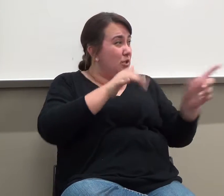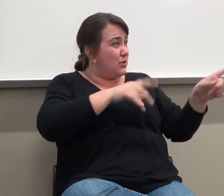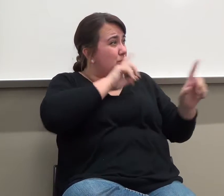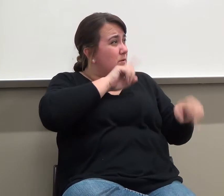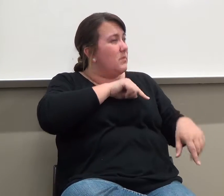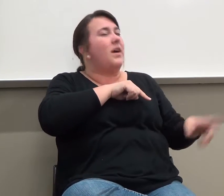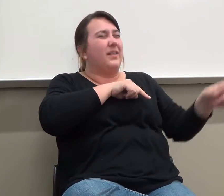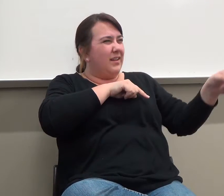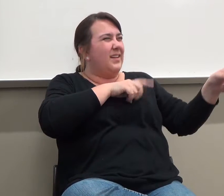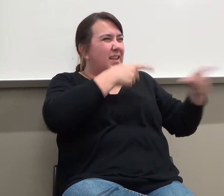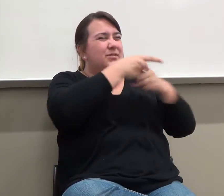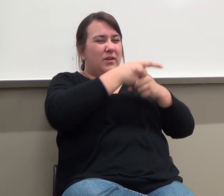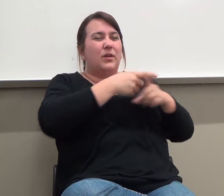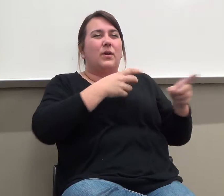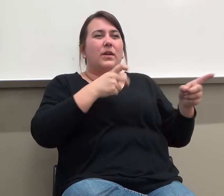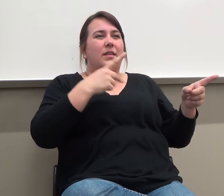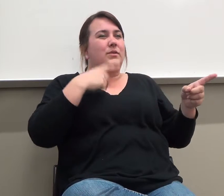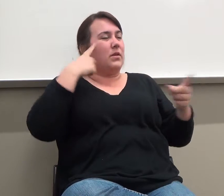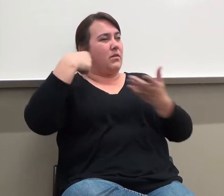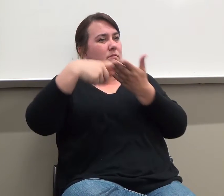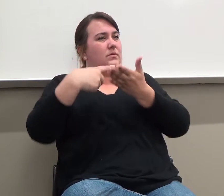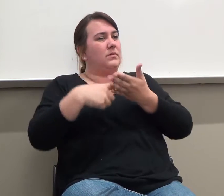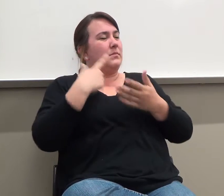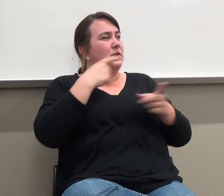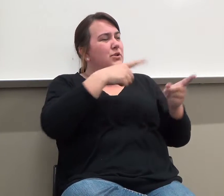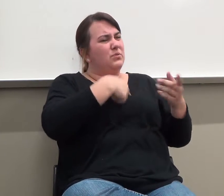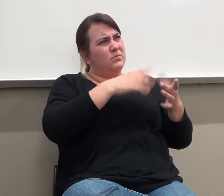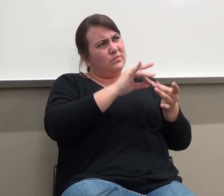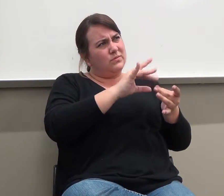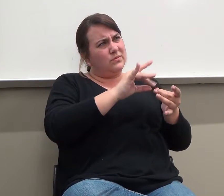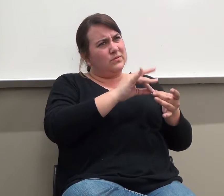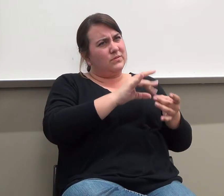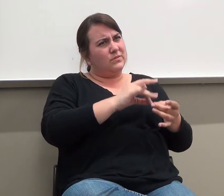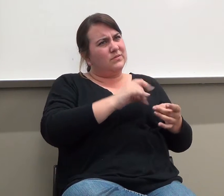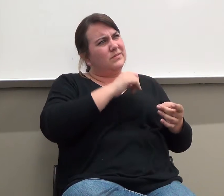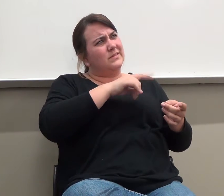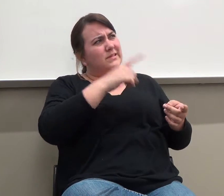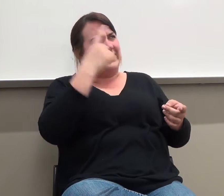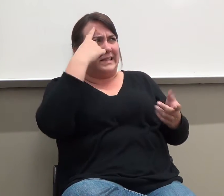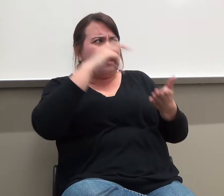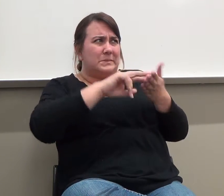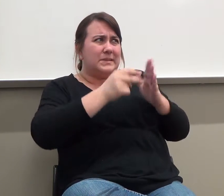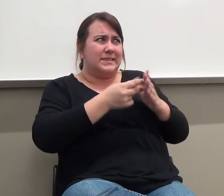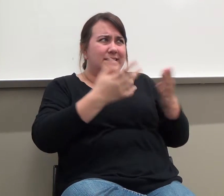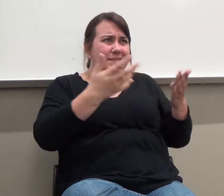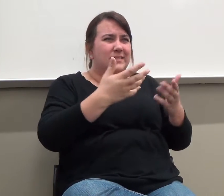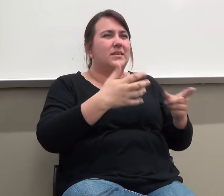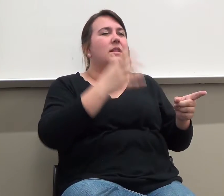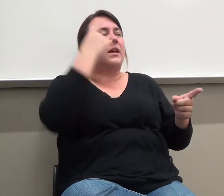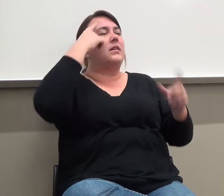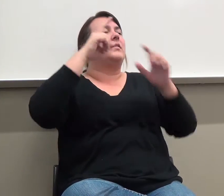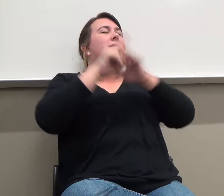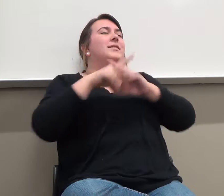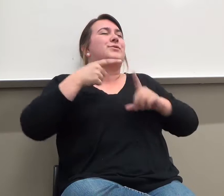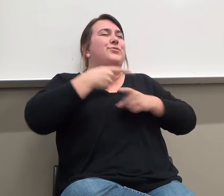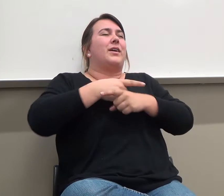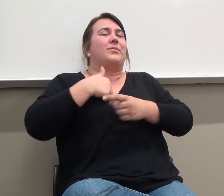and that's why I thought we should go over it, because you had a question about what you thought she meant by perseverance, okay? It